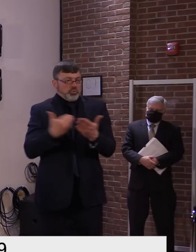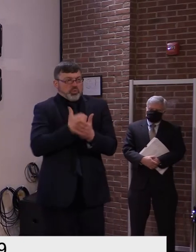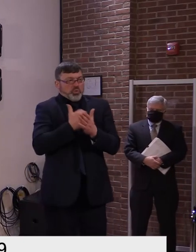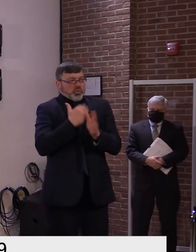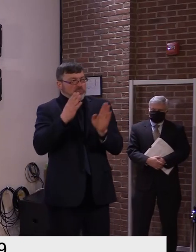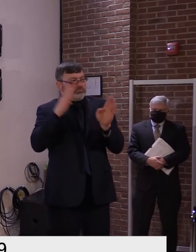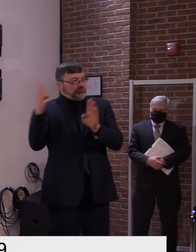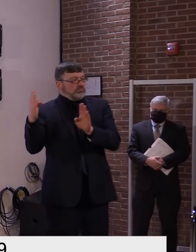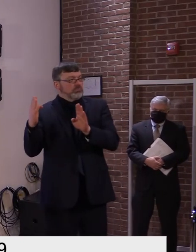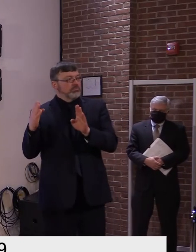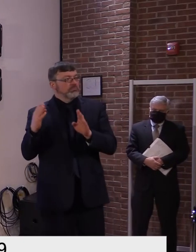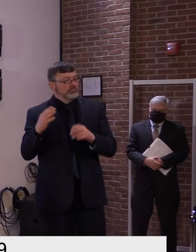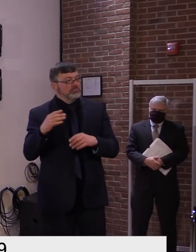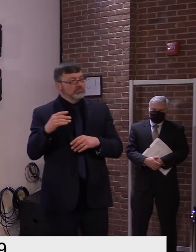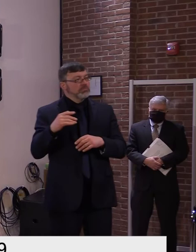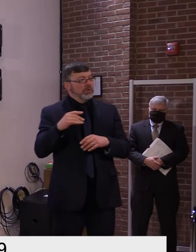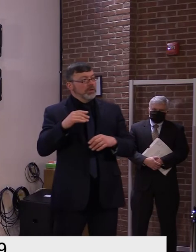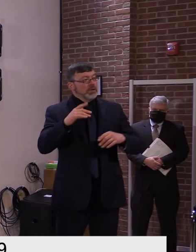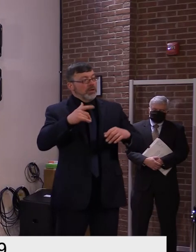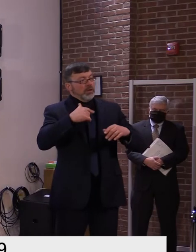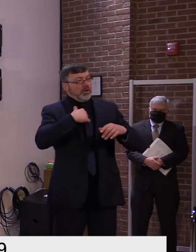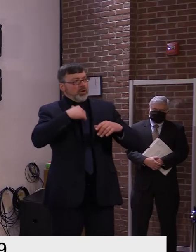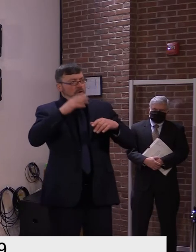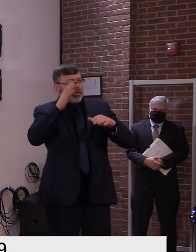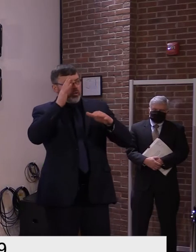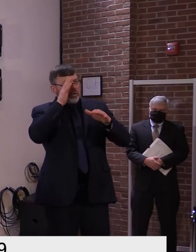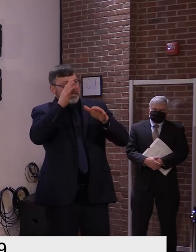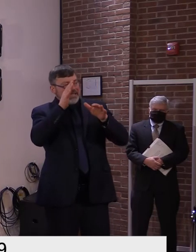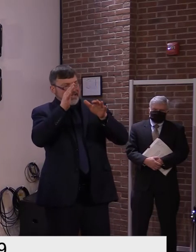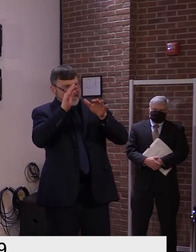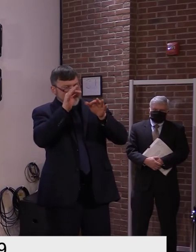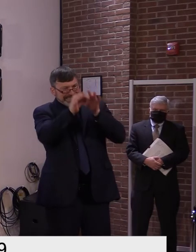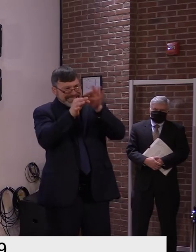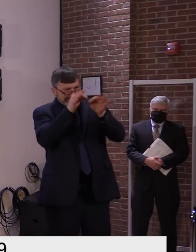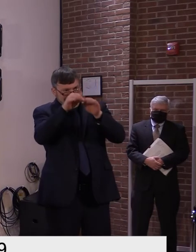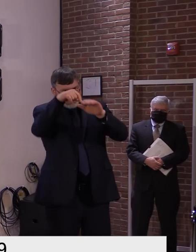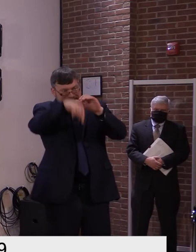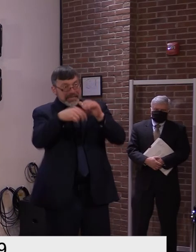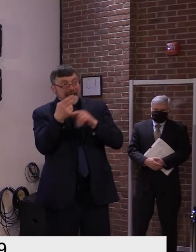a detailed description of what the steps are in that process.